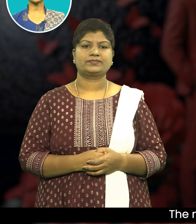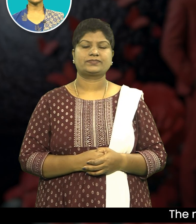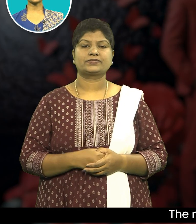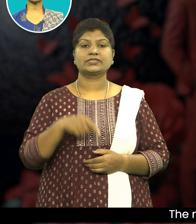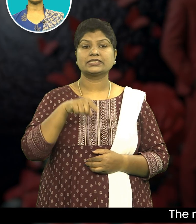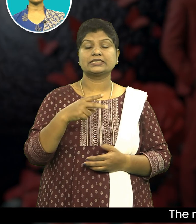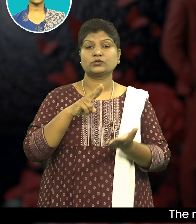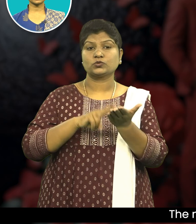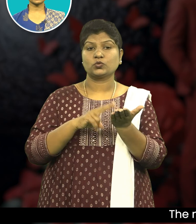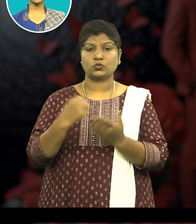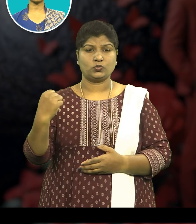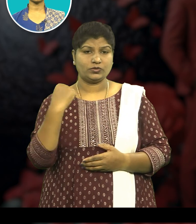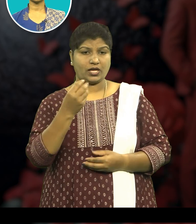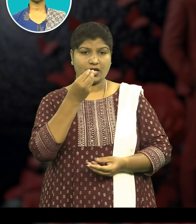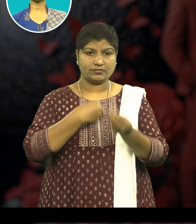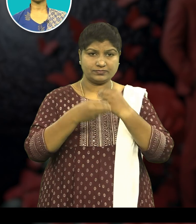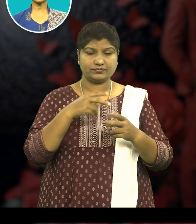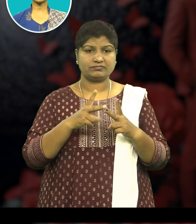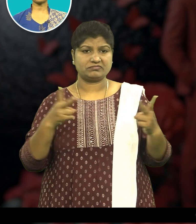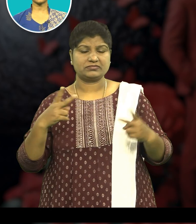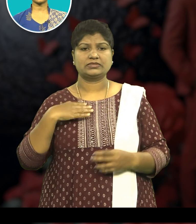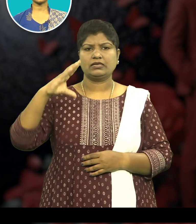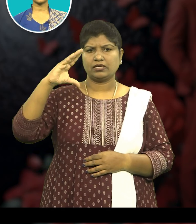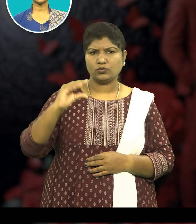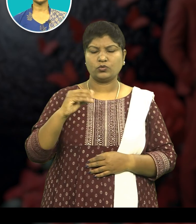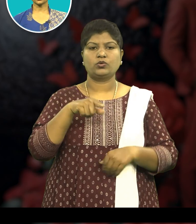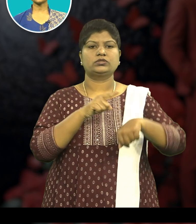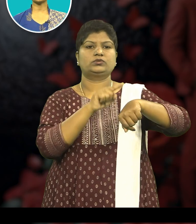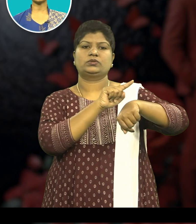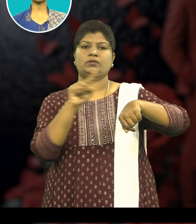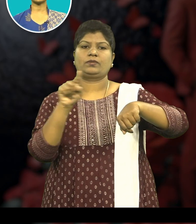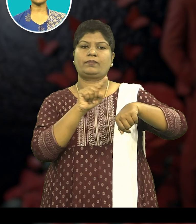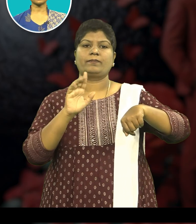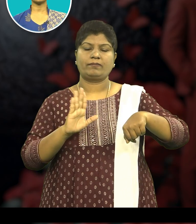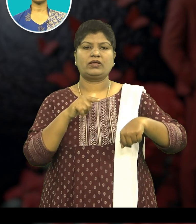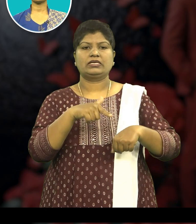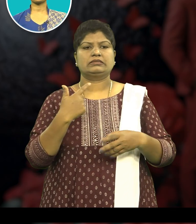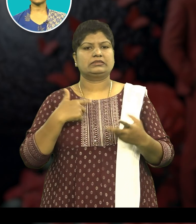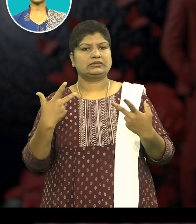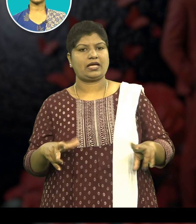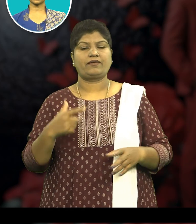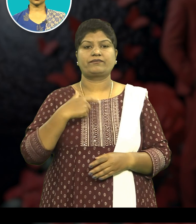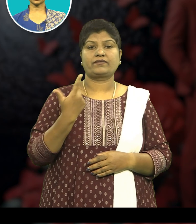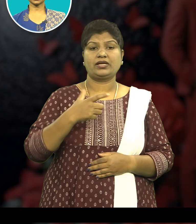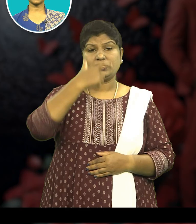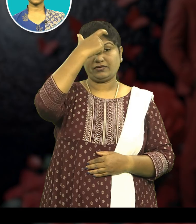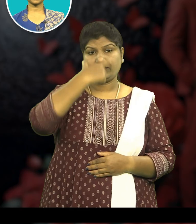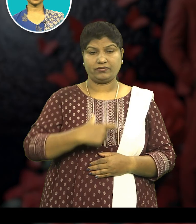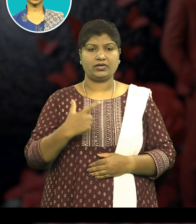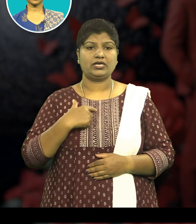The nutritional deficiencies during this period not only retard physical